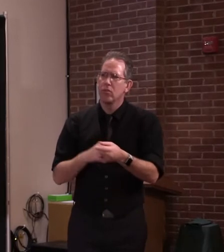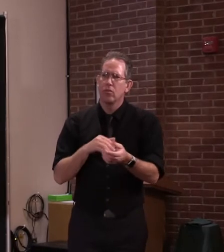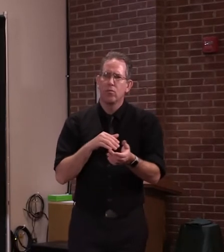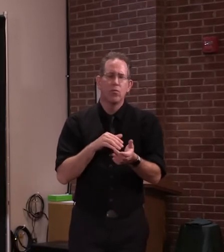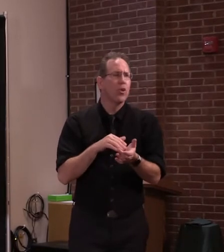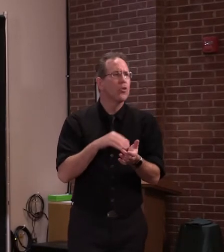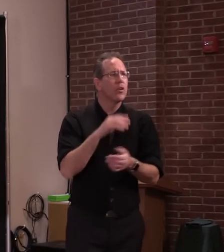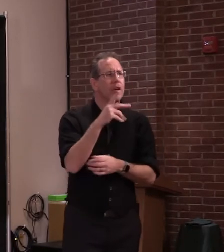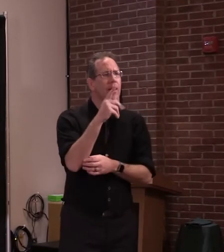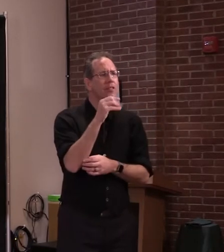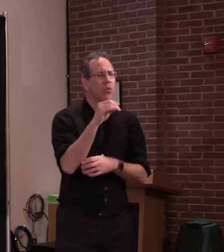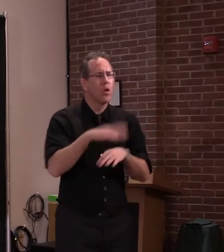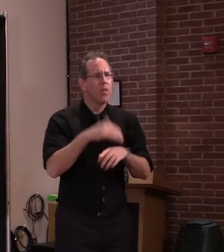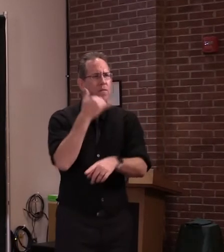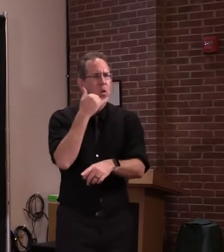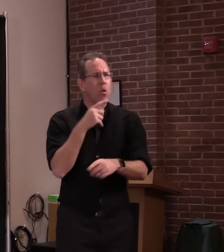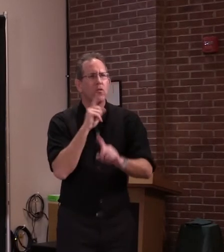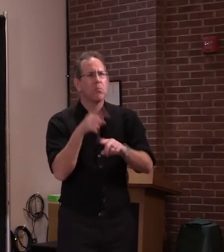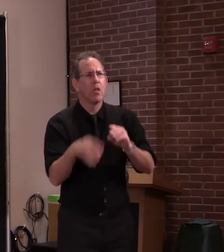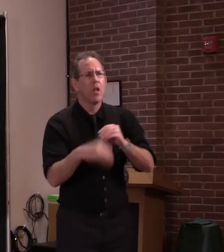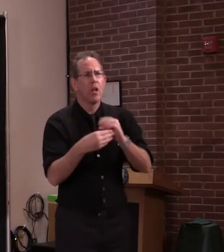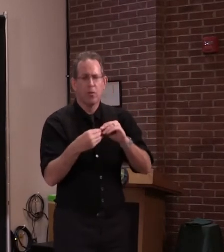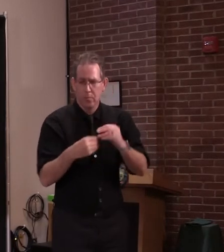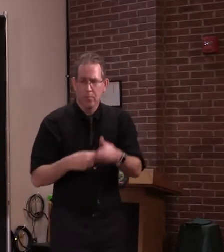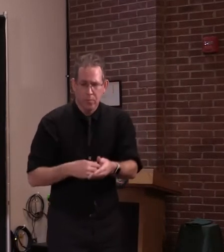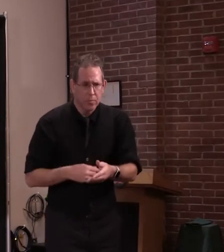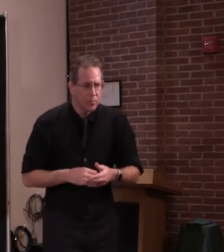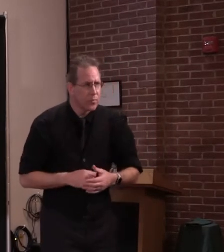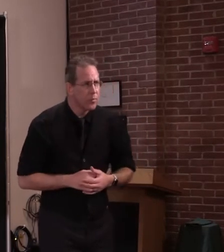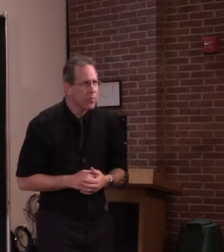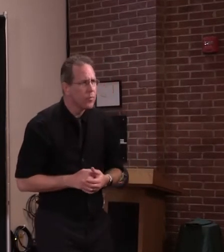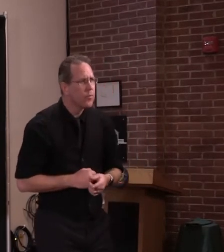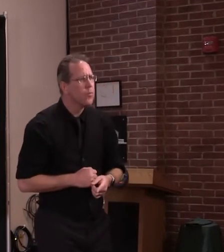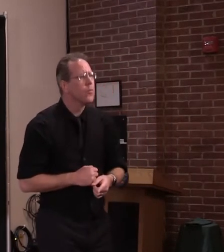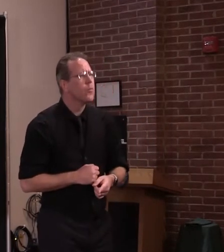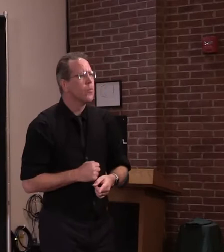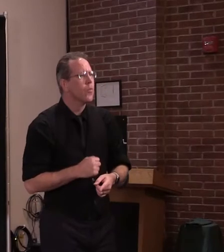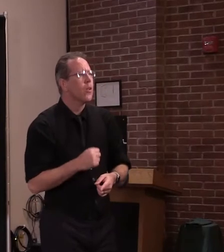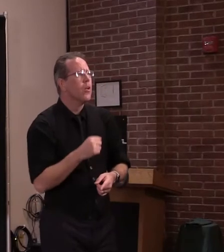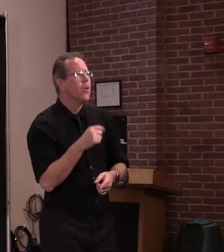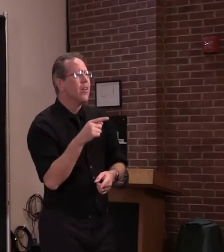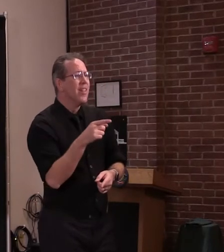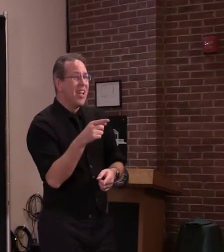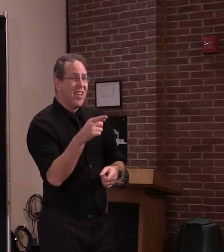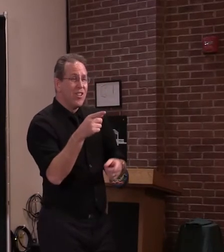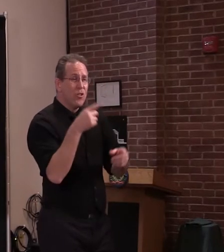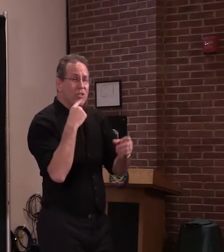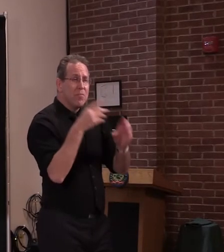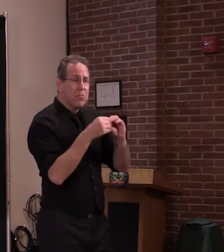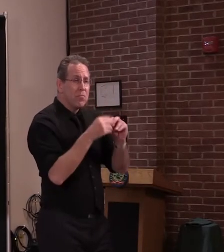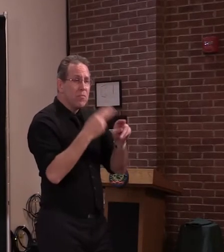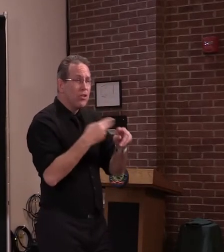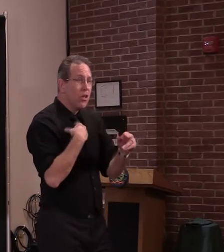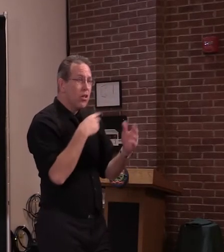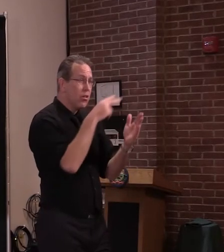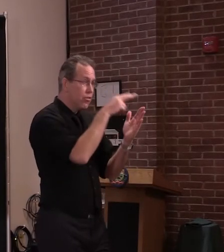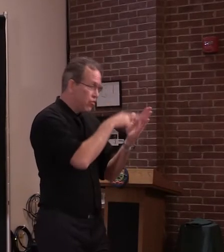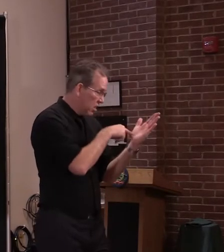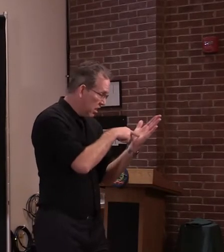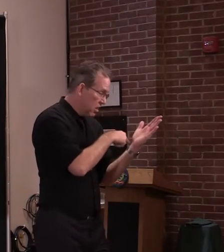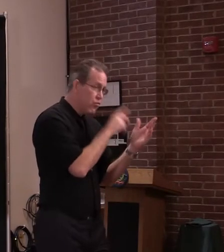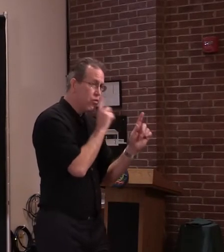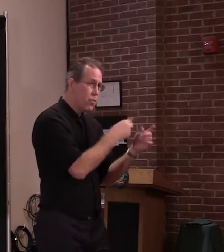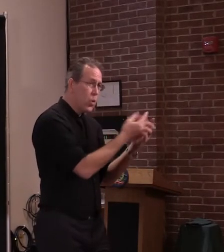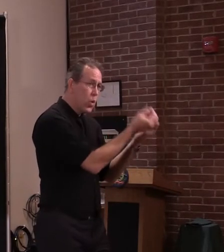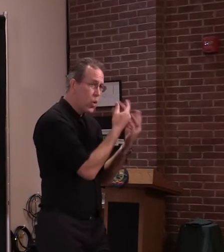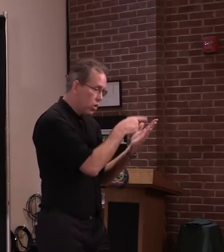Thank you. Just to back up what the governor said about us continually watching the data and making decisions based on the data, we at